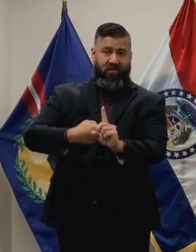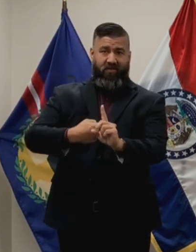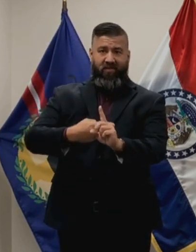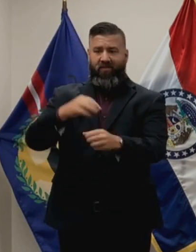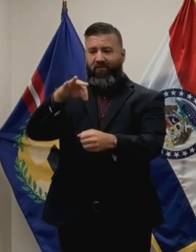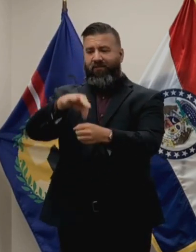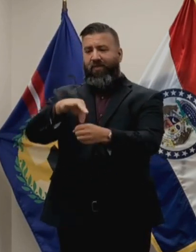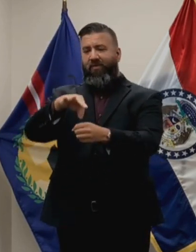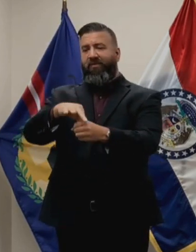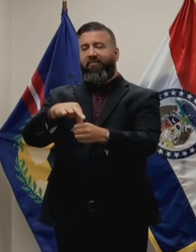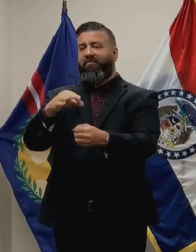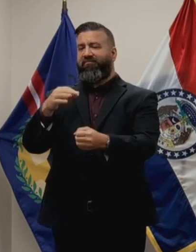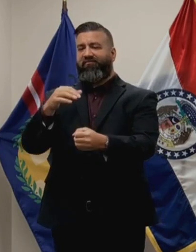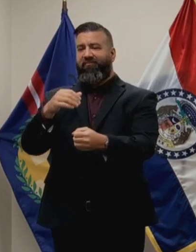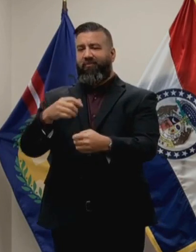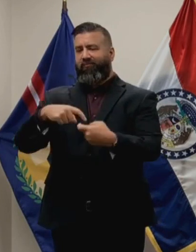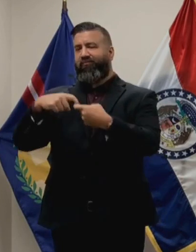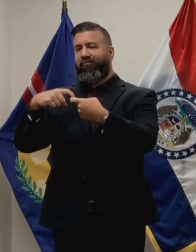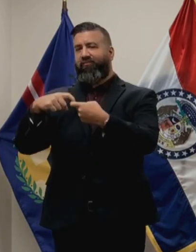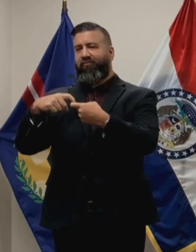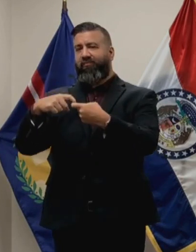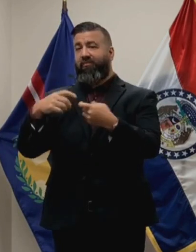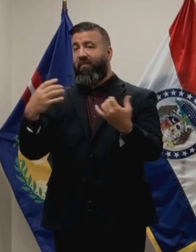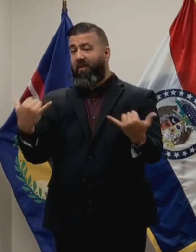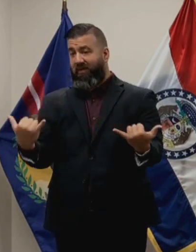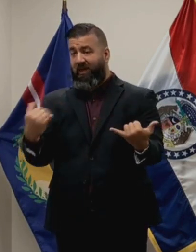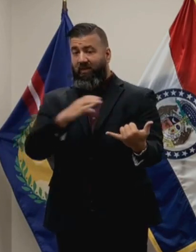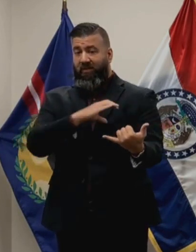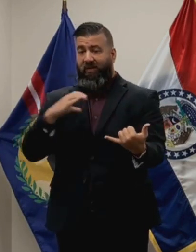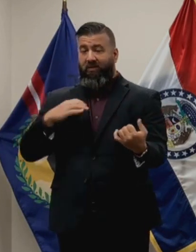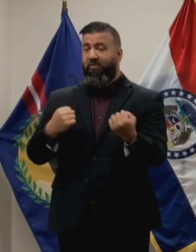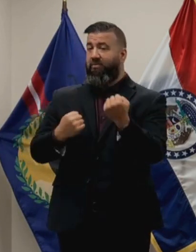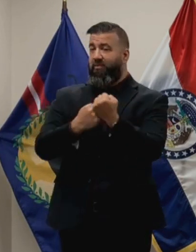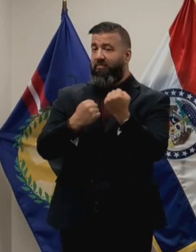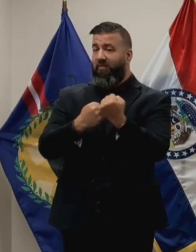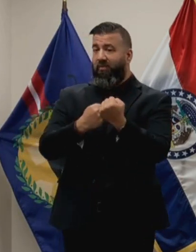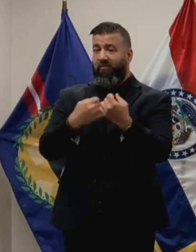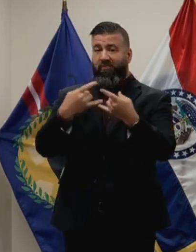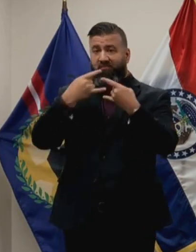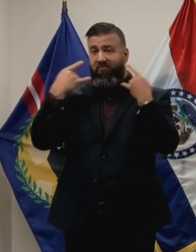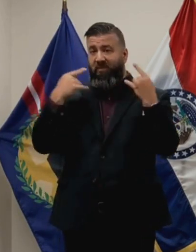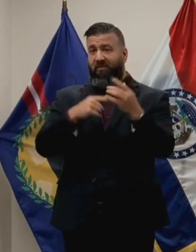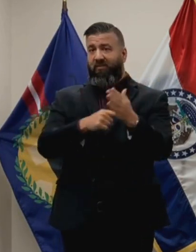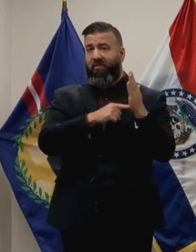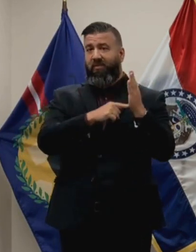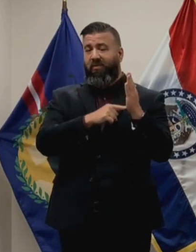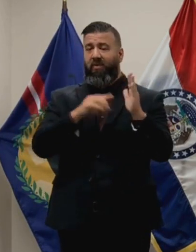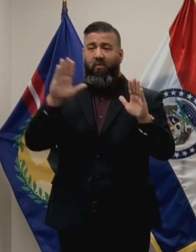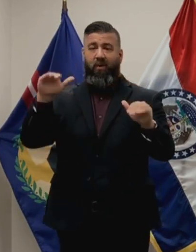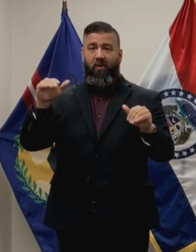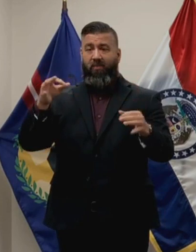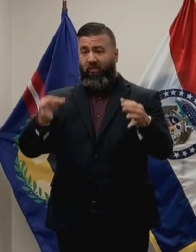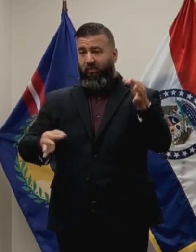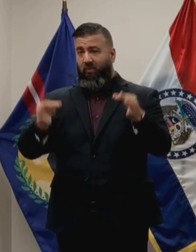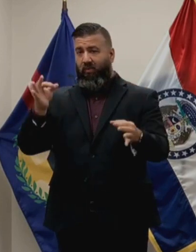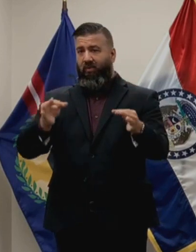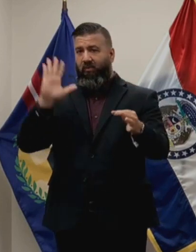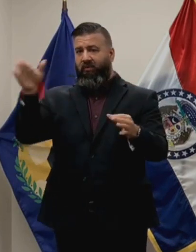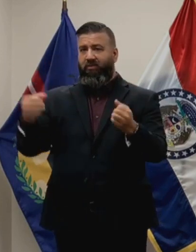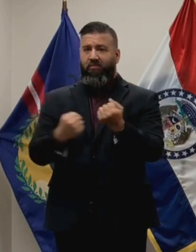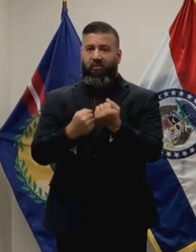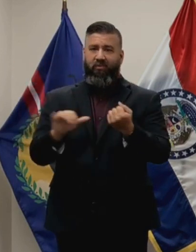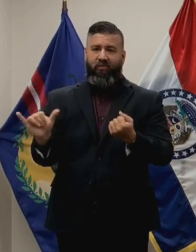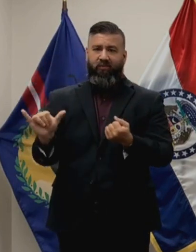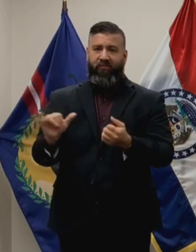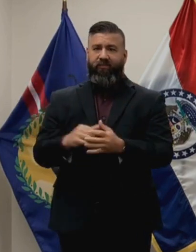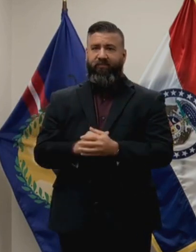order. With the council now supporting the mask requirement, we are hopeful to get court action behind us. The council's